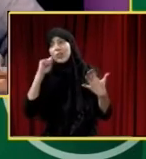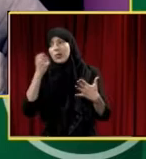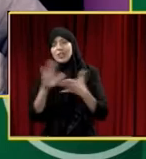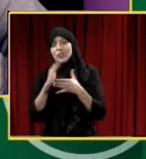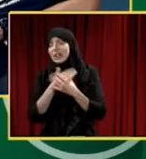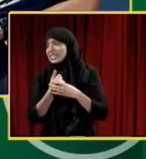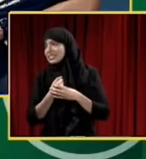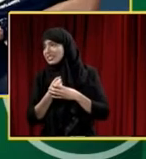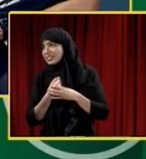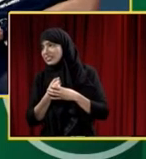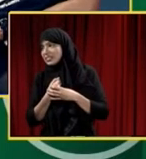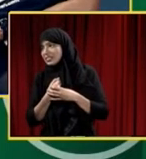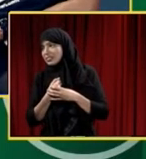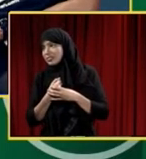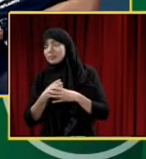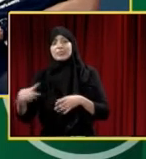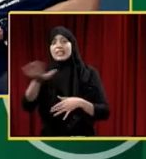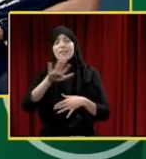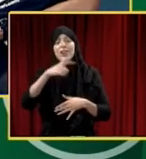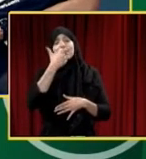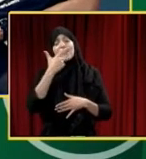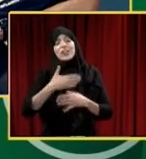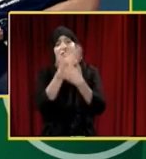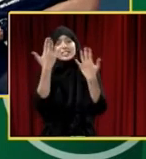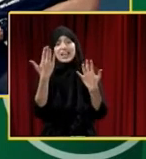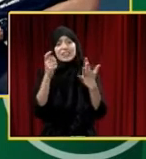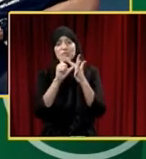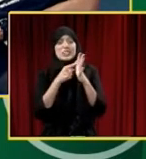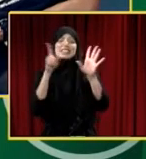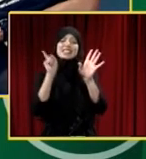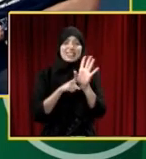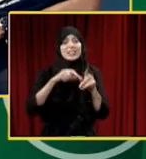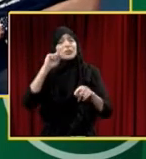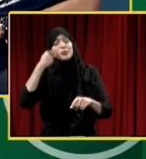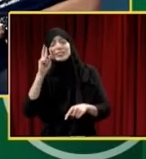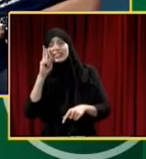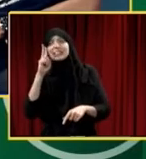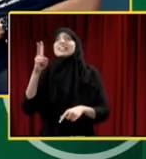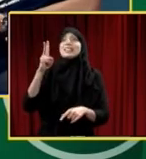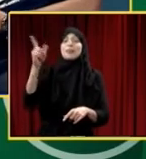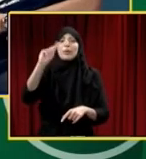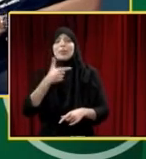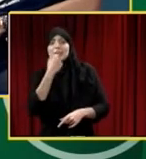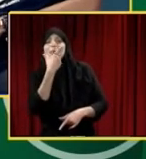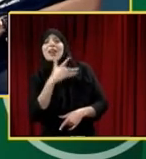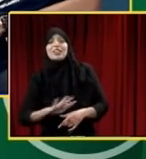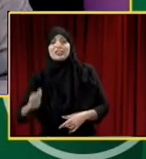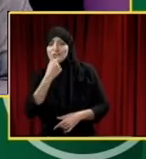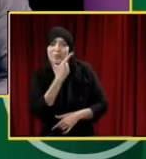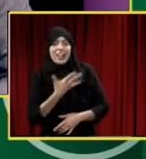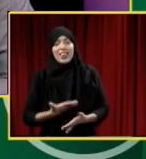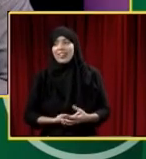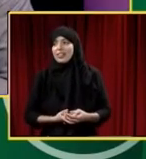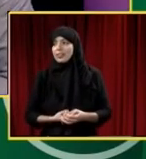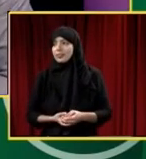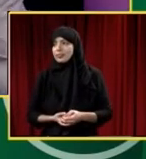fine. It's a family fun day and you see people smiling and your children will be more aware of the deaf. Okay. Brilliant. Jazakumullah khair. Now,